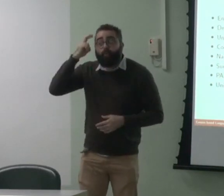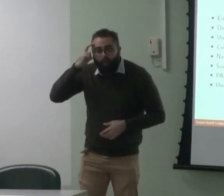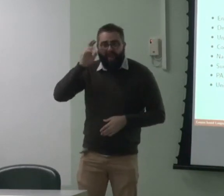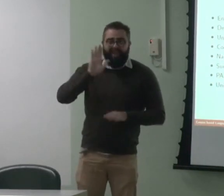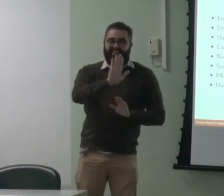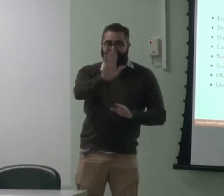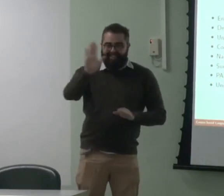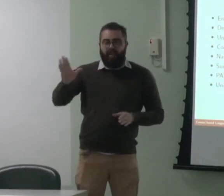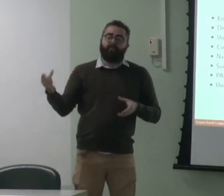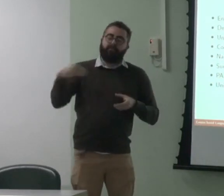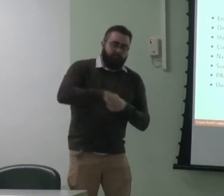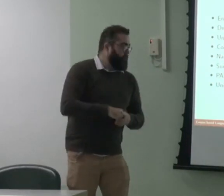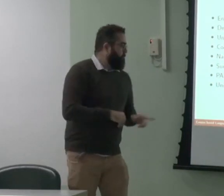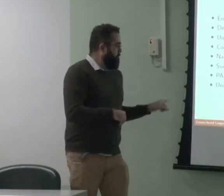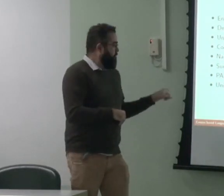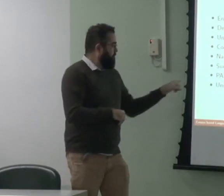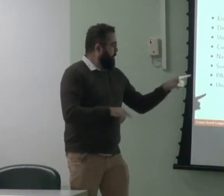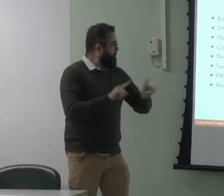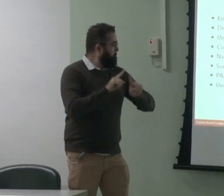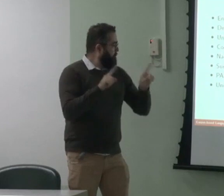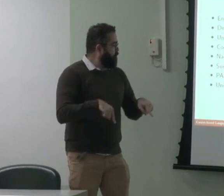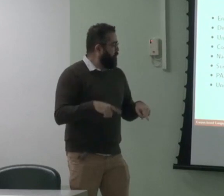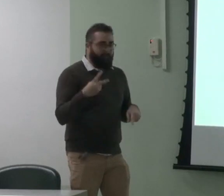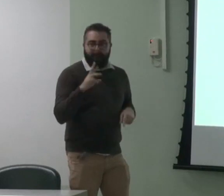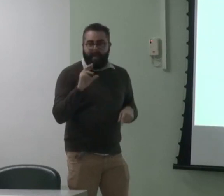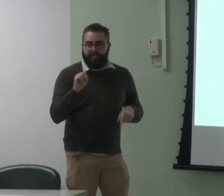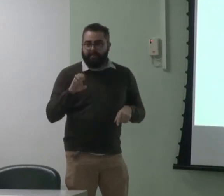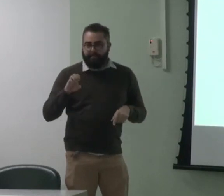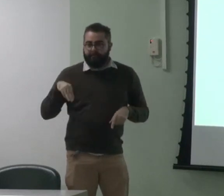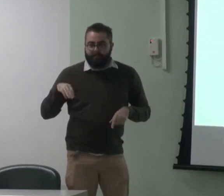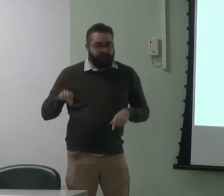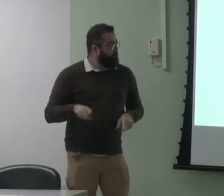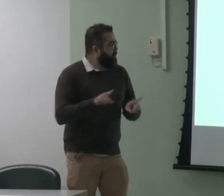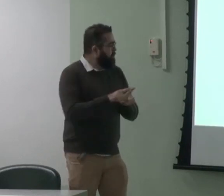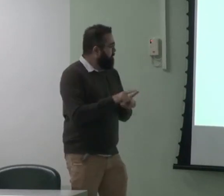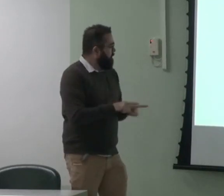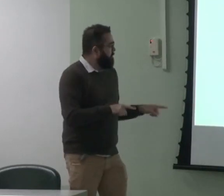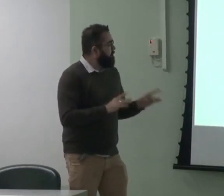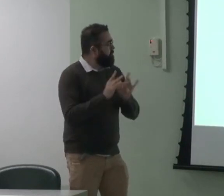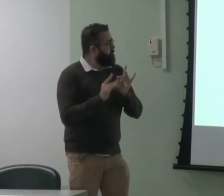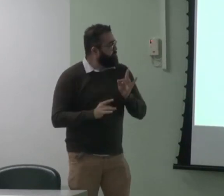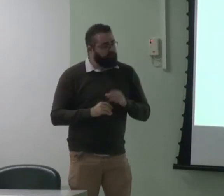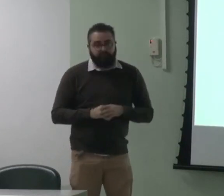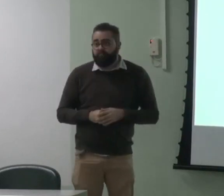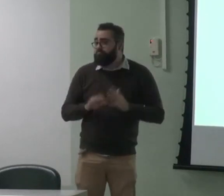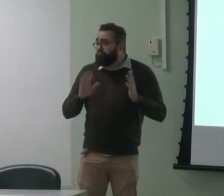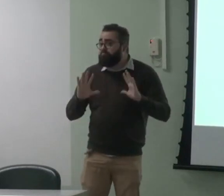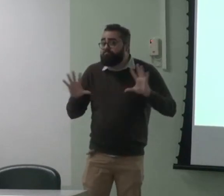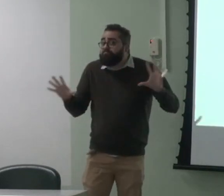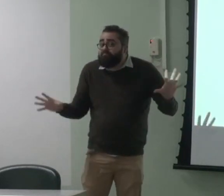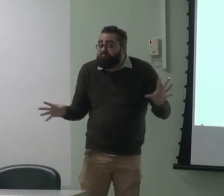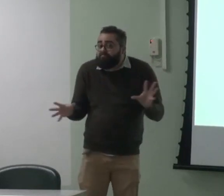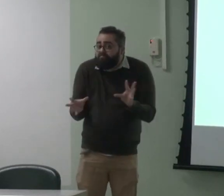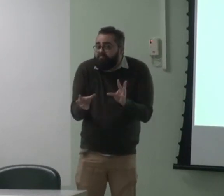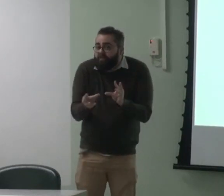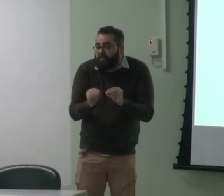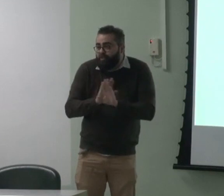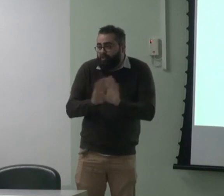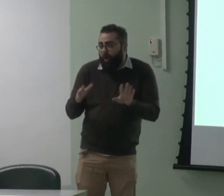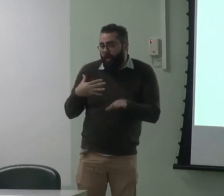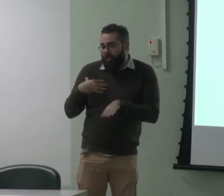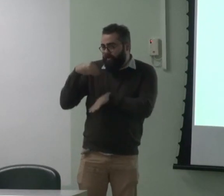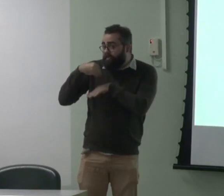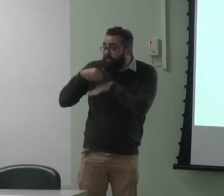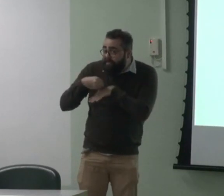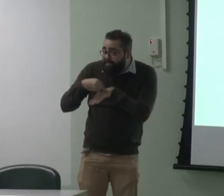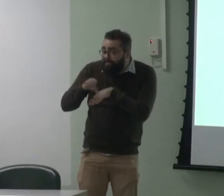languages is the part in which they are similar to UD. And that's all I had to say now. So there